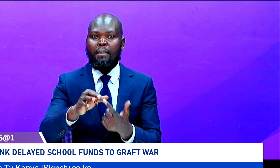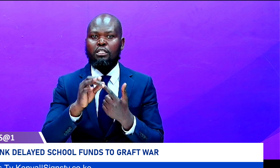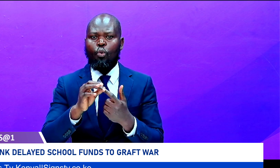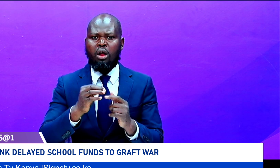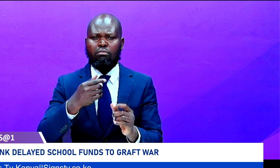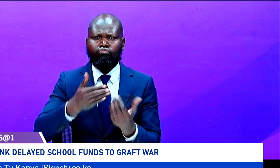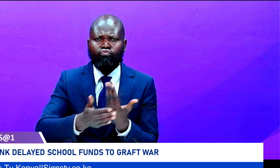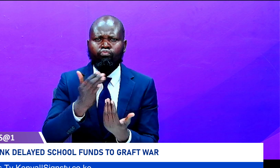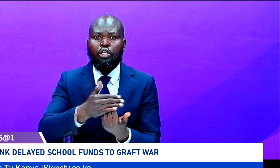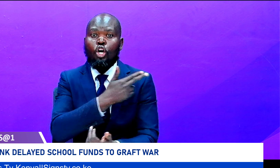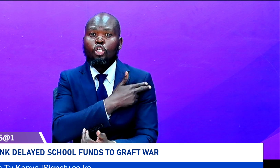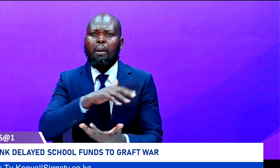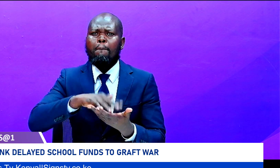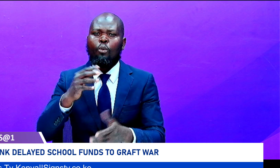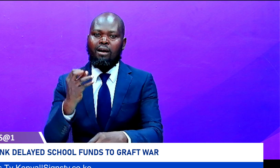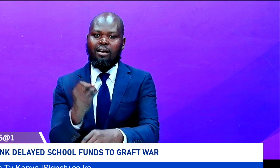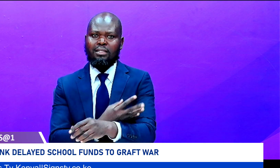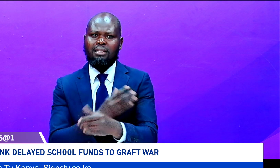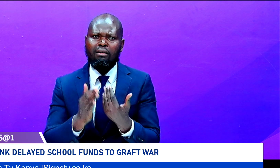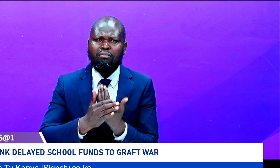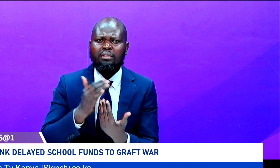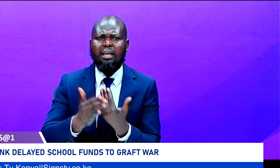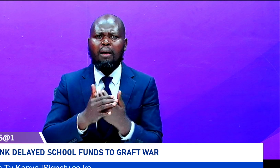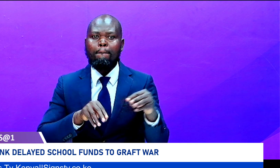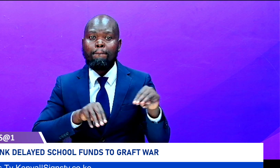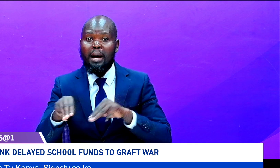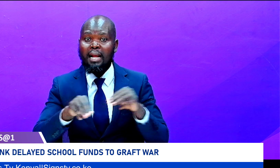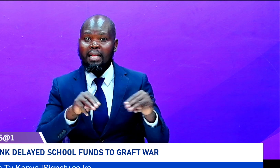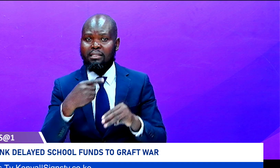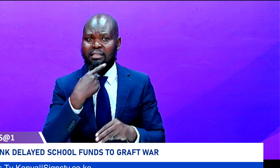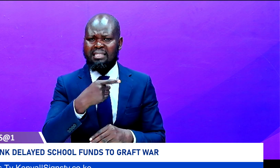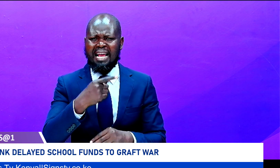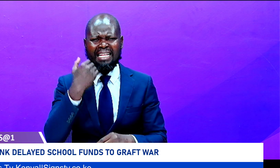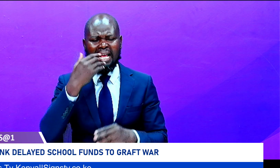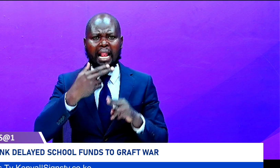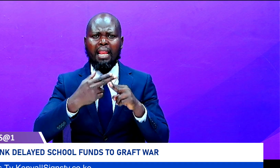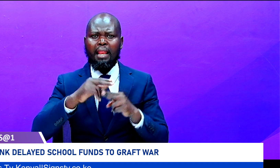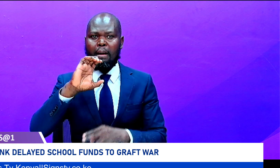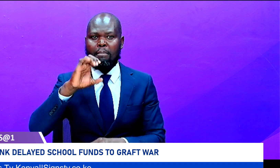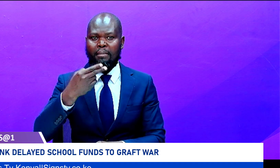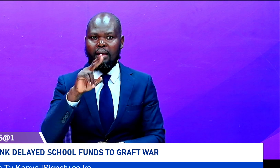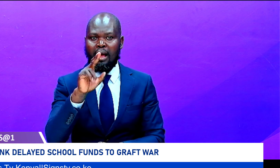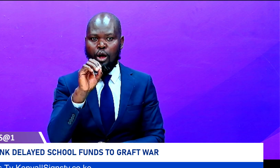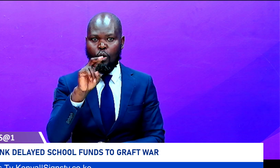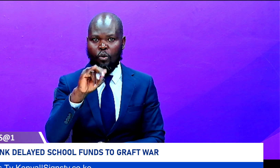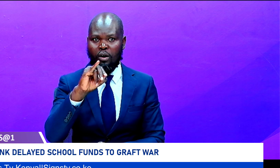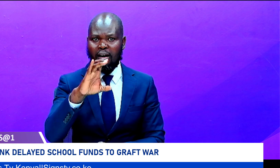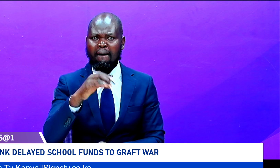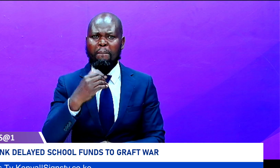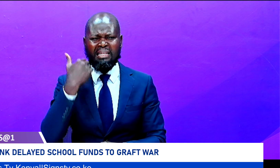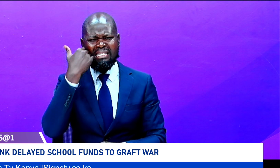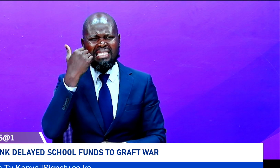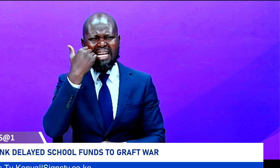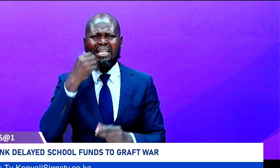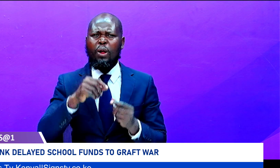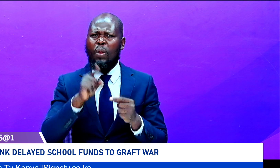patients in need of specialized treatment such as cancer care and management of chronic illnesses have expressed dissatisfaction